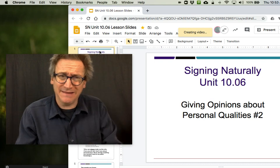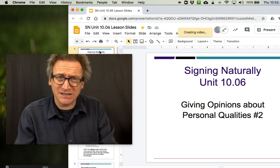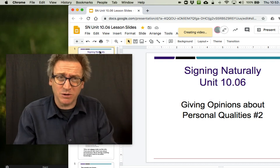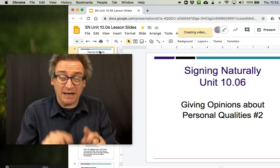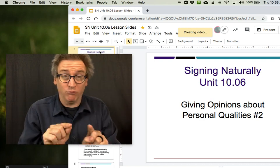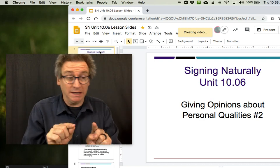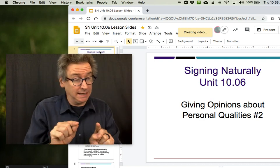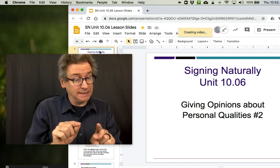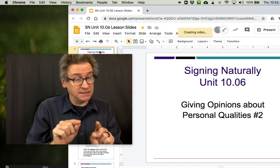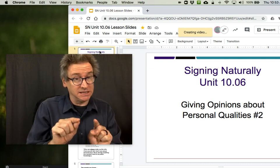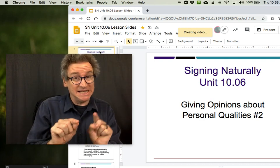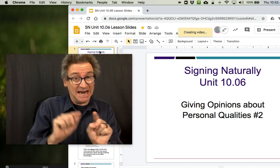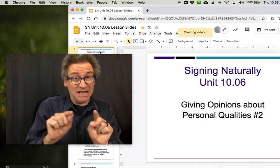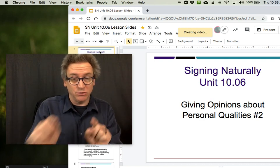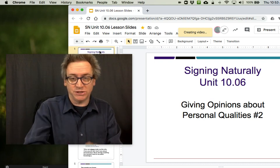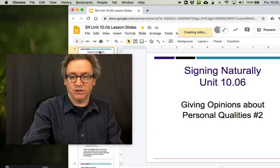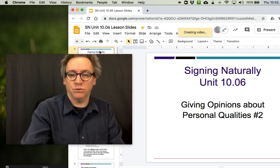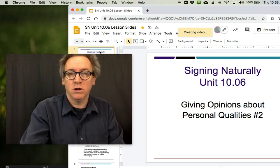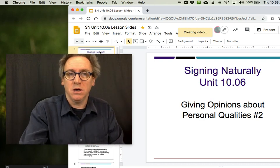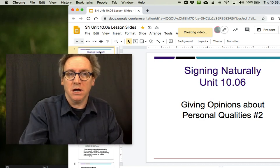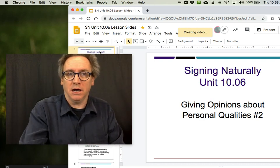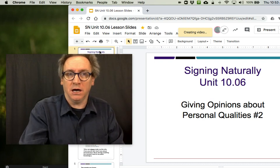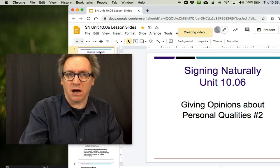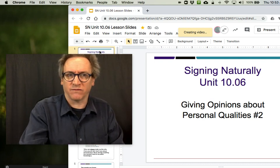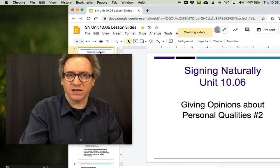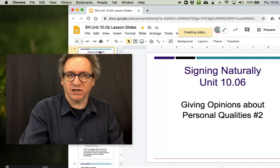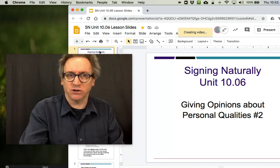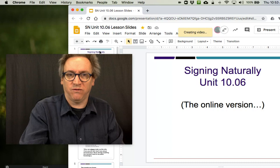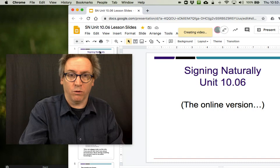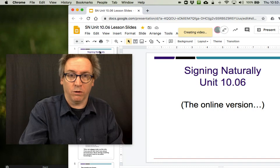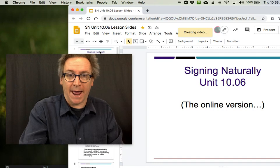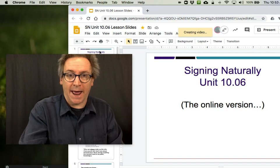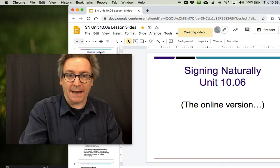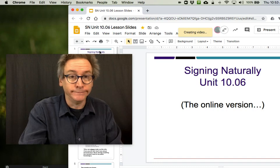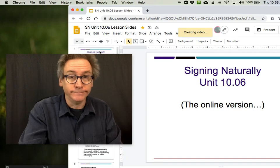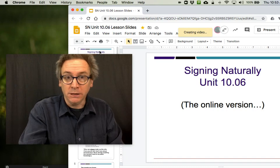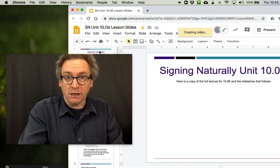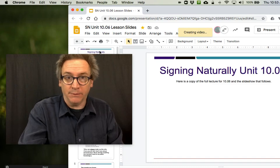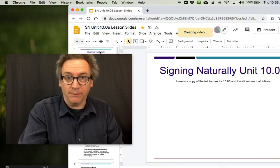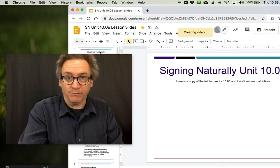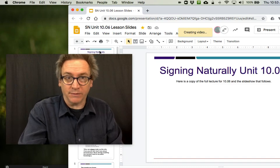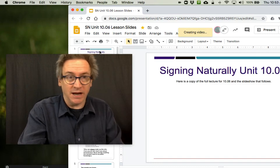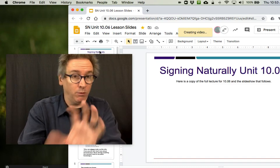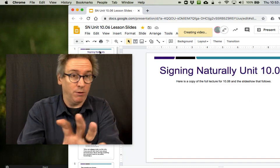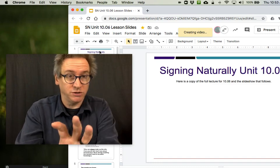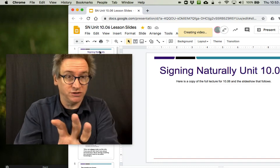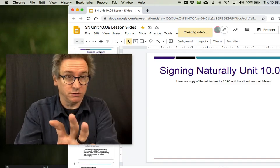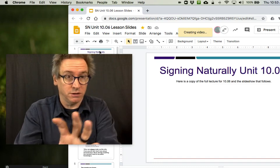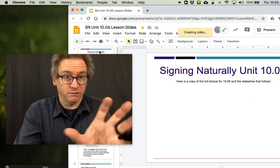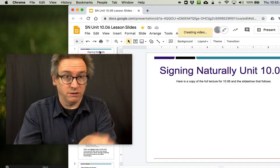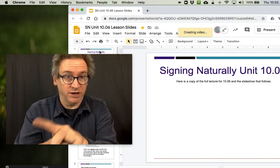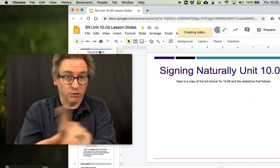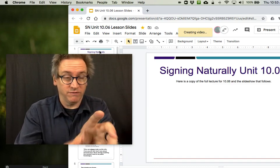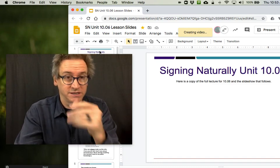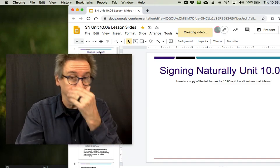to add in this one. It really is just getting used to a conversational format. And I will post